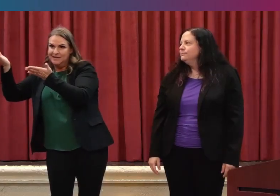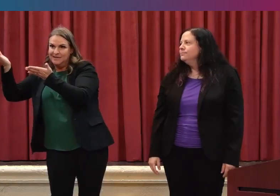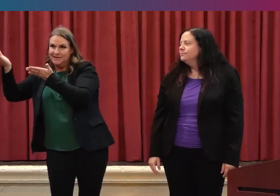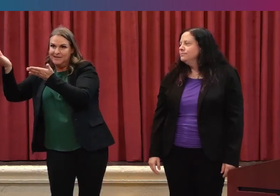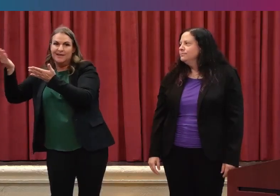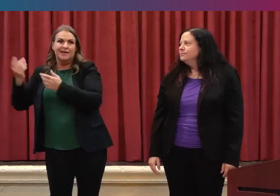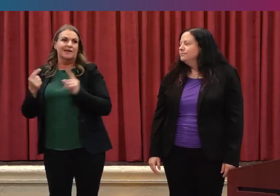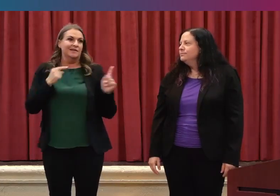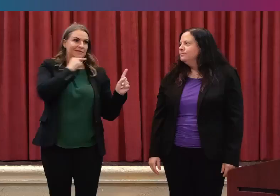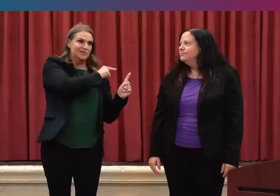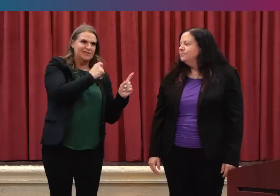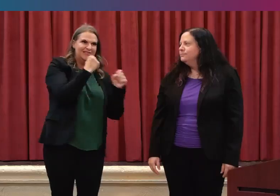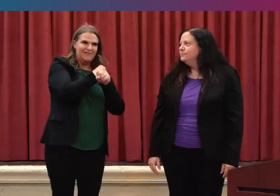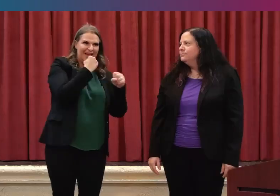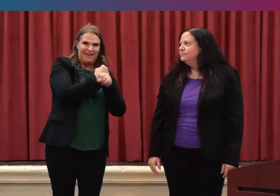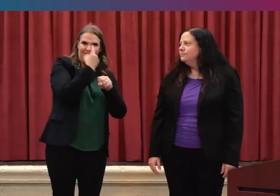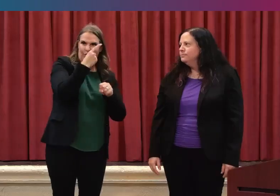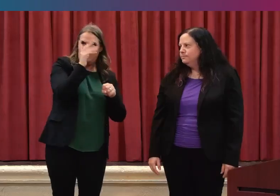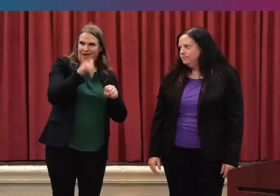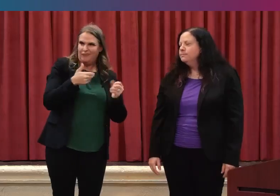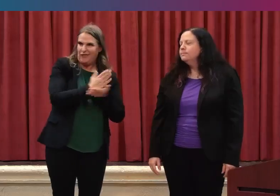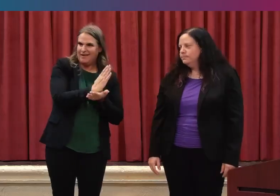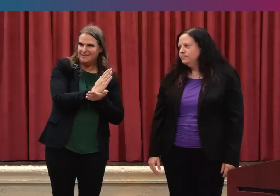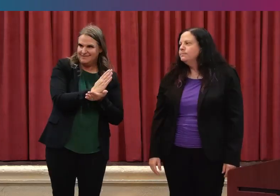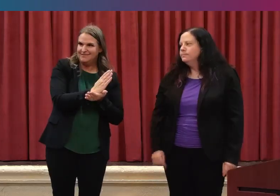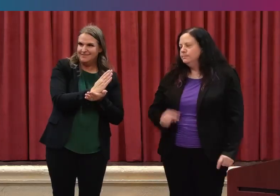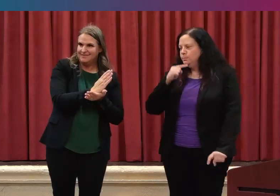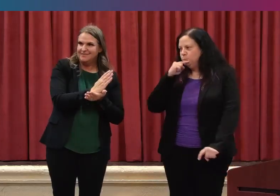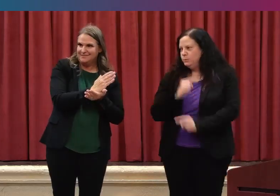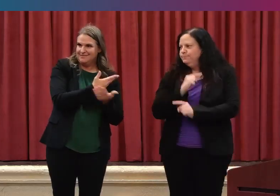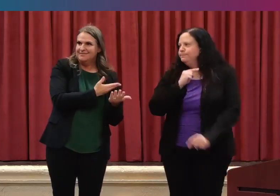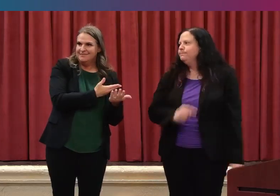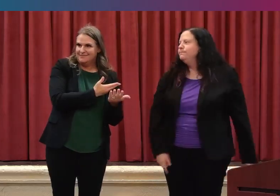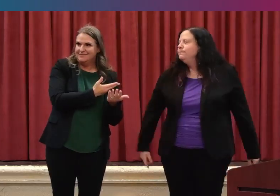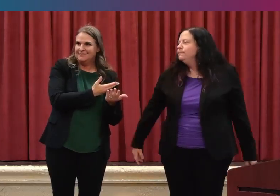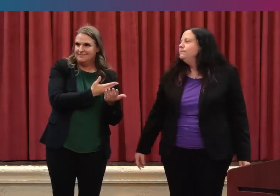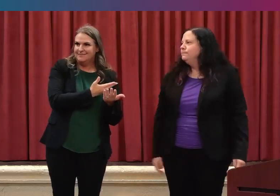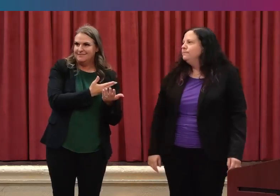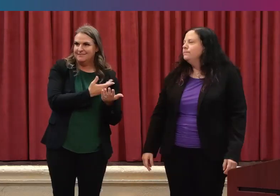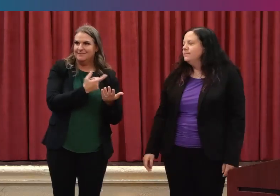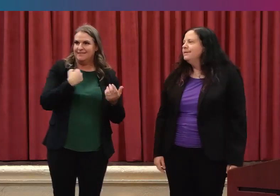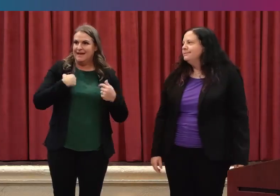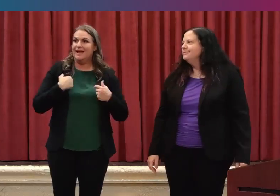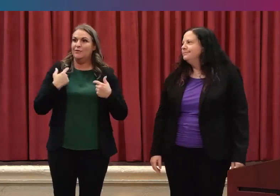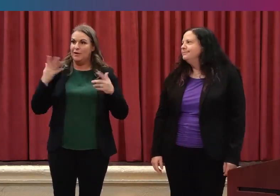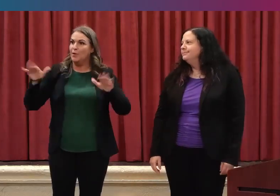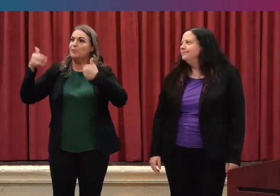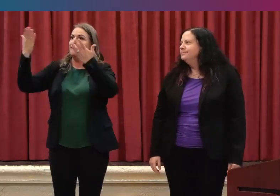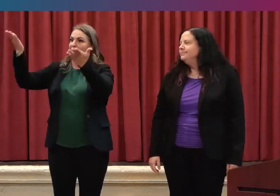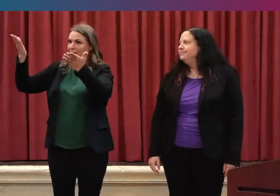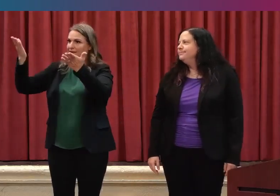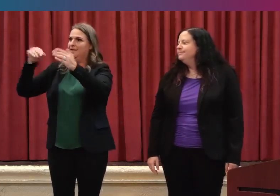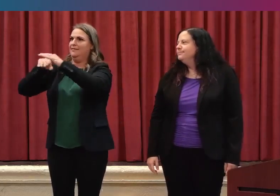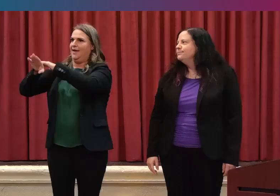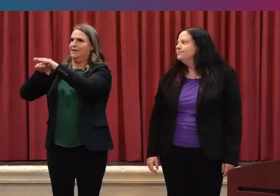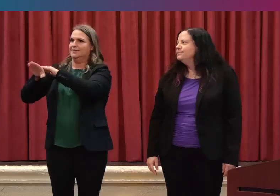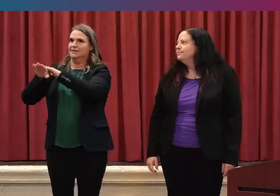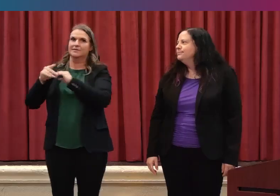and access to communication, and then Debbie fights for the rights of deaf individuals. So